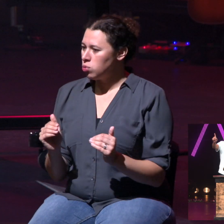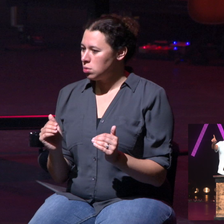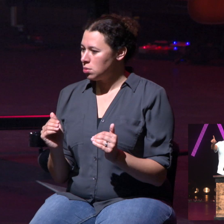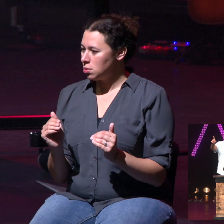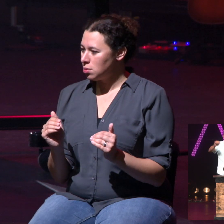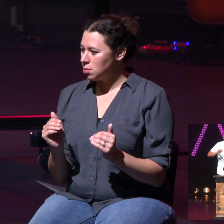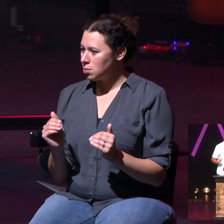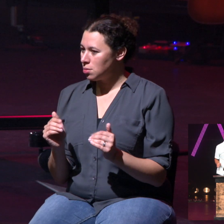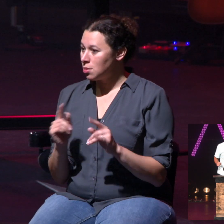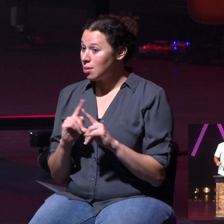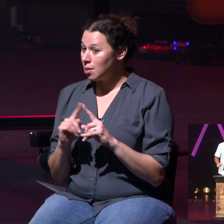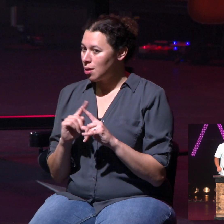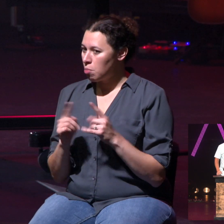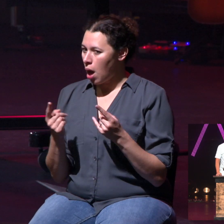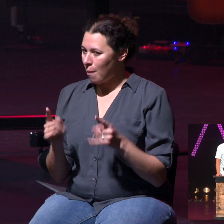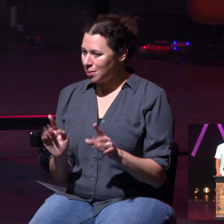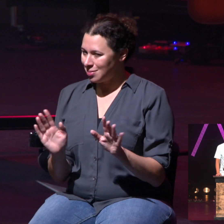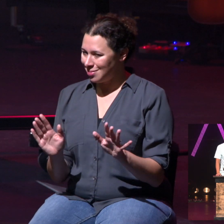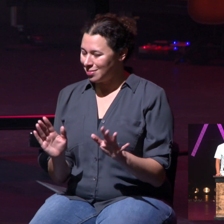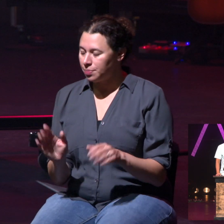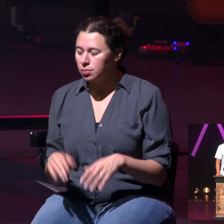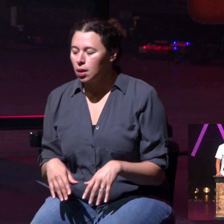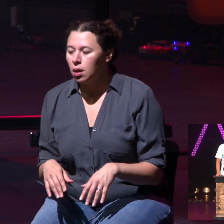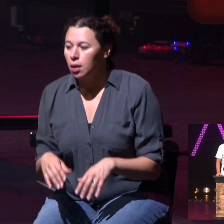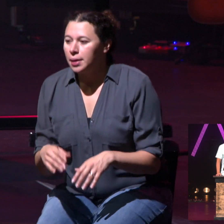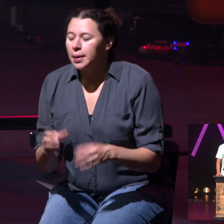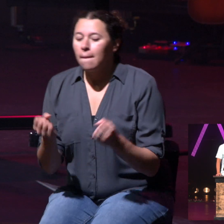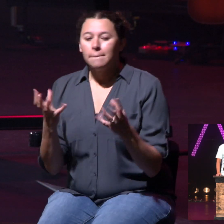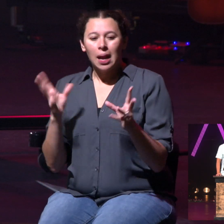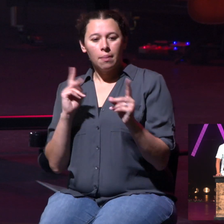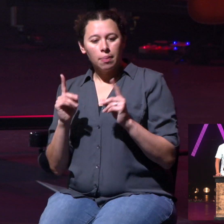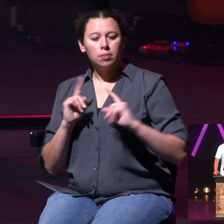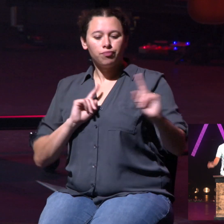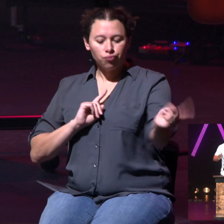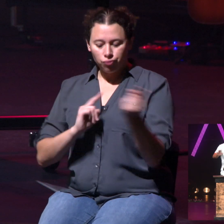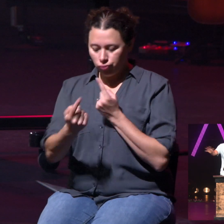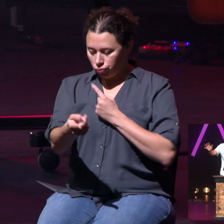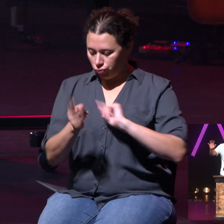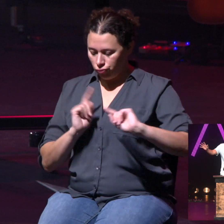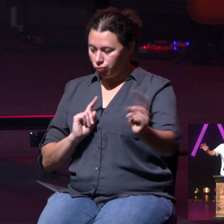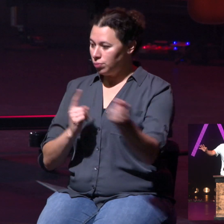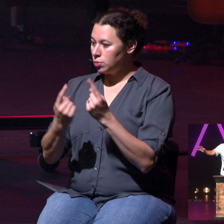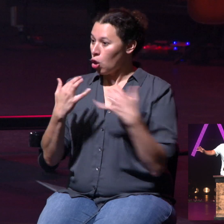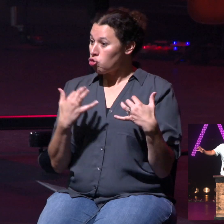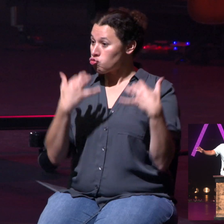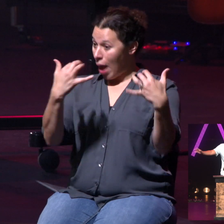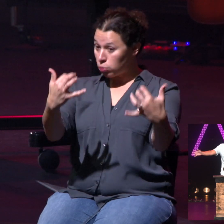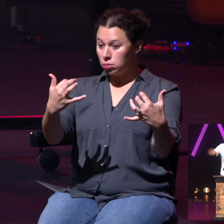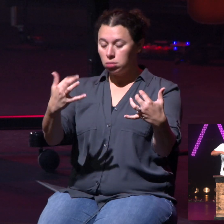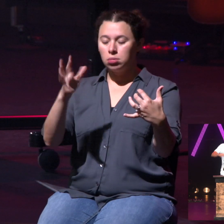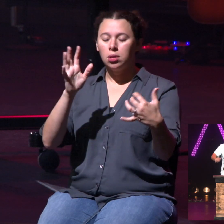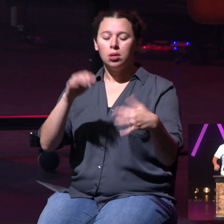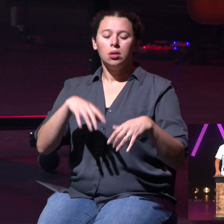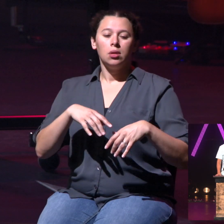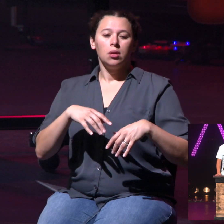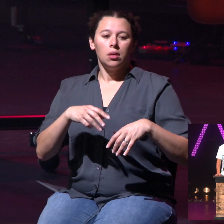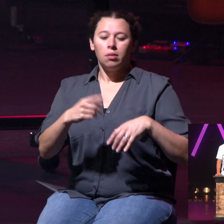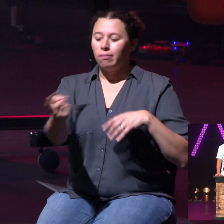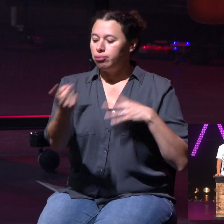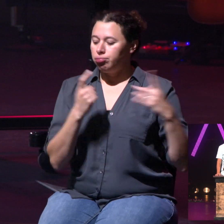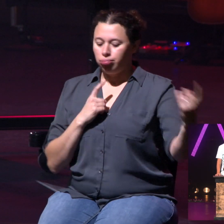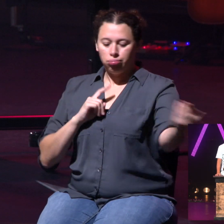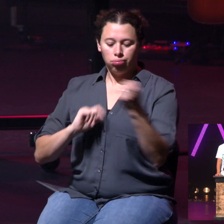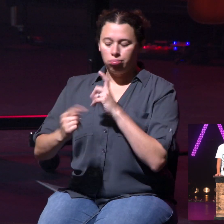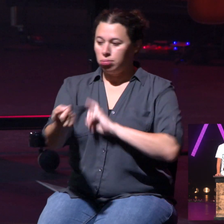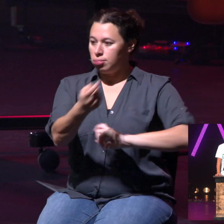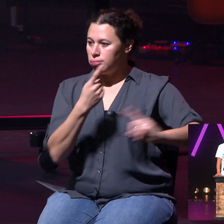But this is what happens. It says, for many were coming and going. Many people of the crowd that they were witnessing to were coming and going. And the apostles